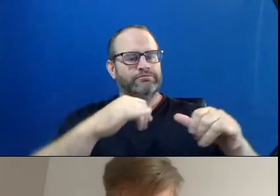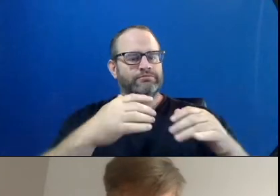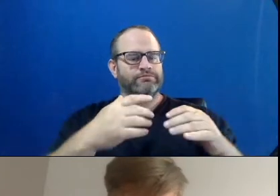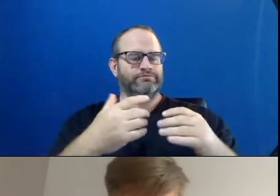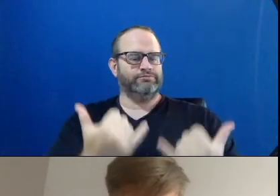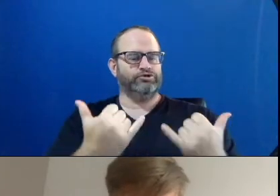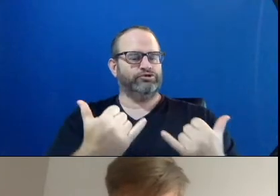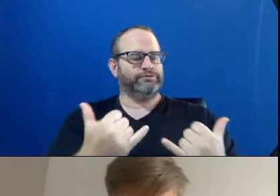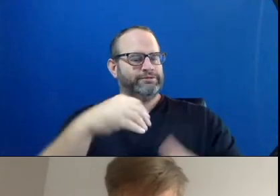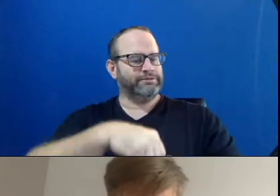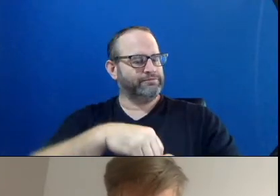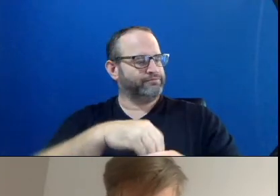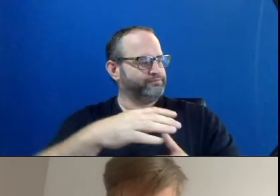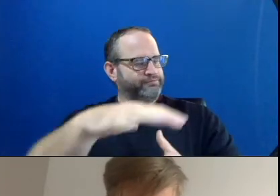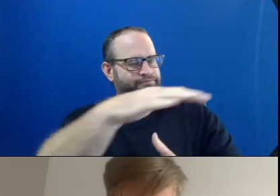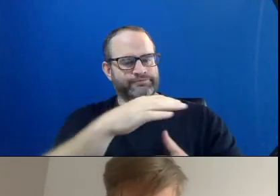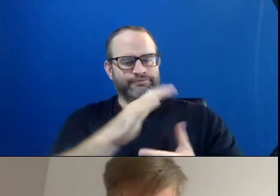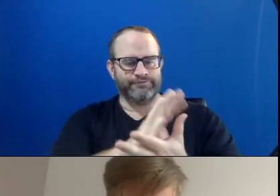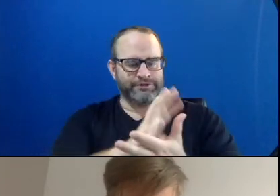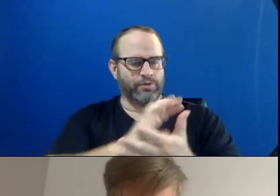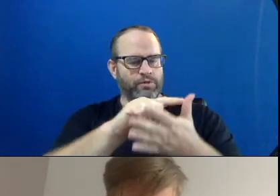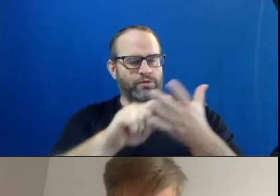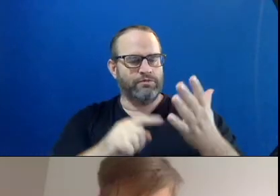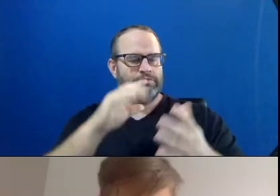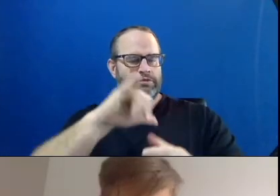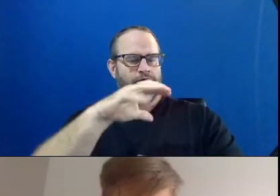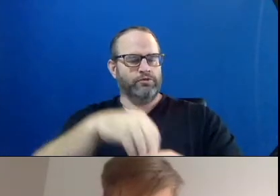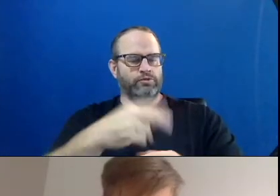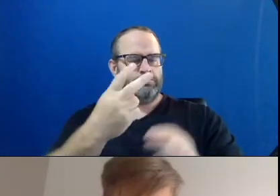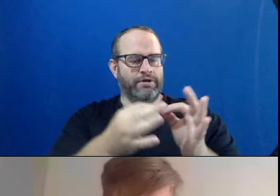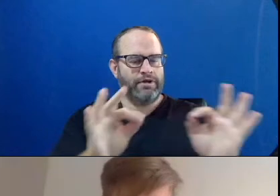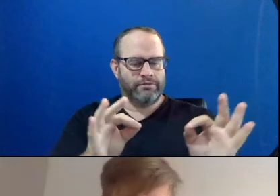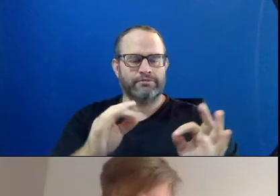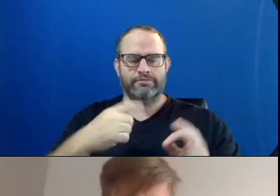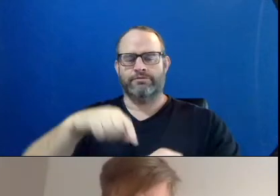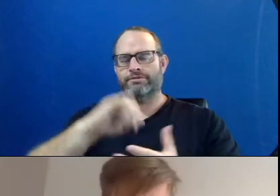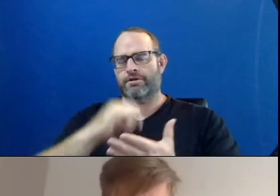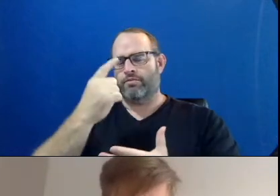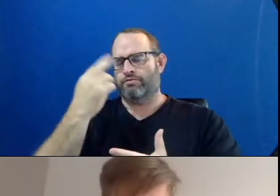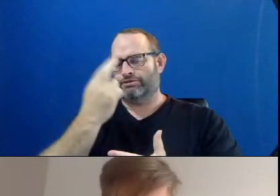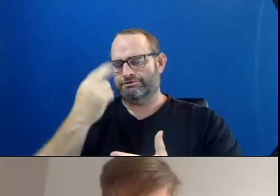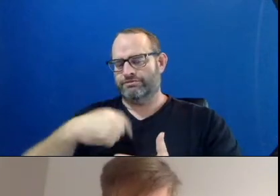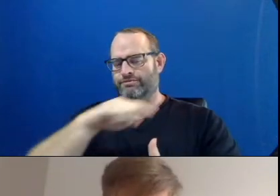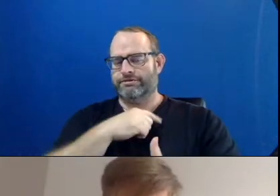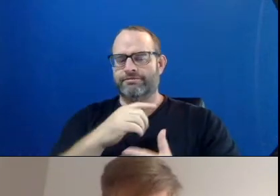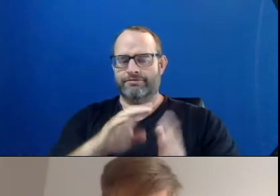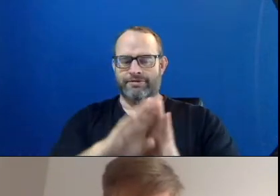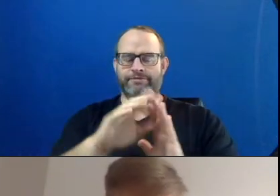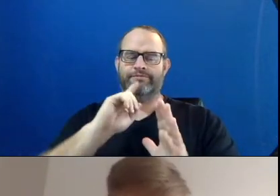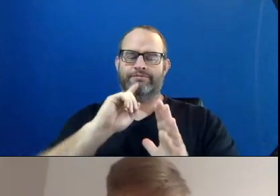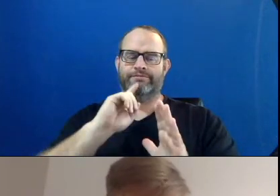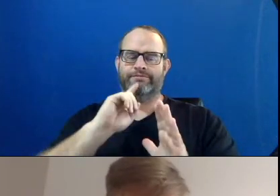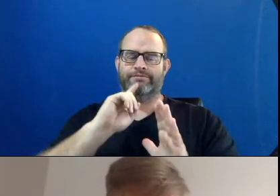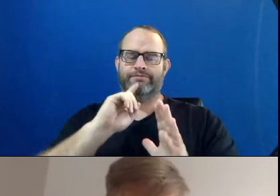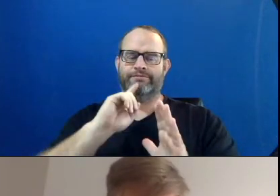in our product. And so again, it provides a different and very unique educational experience. We provide videos as well